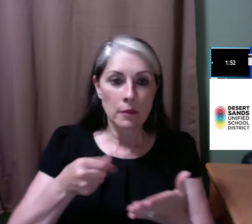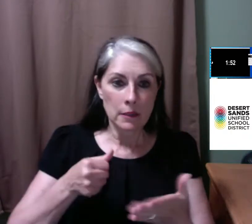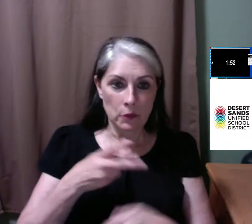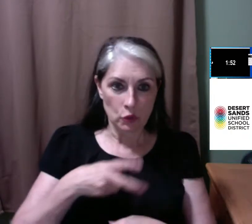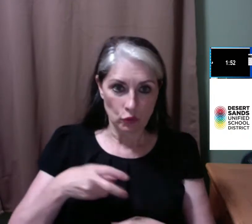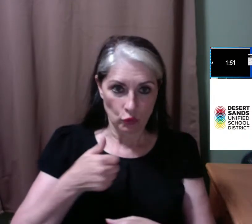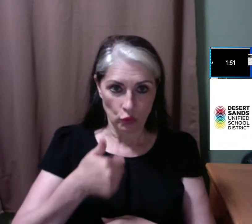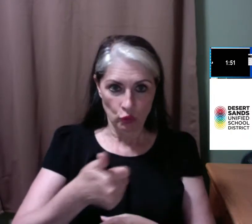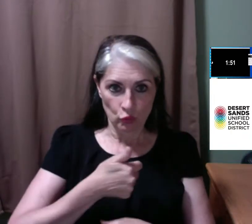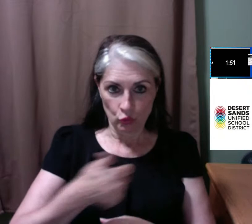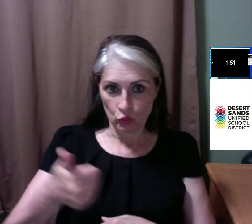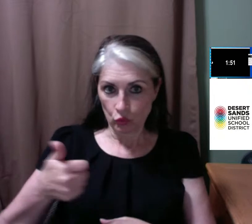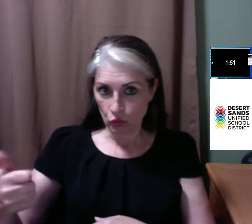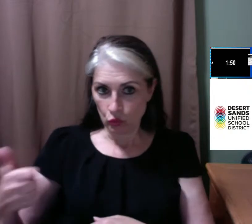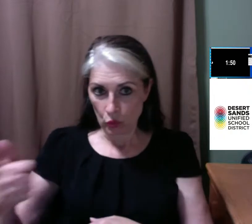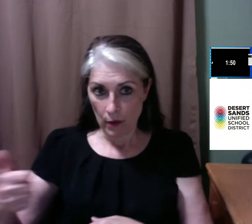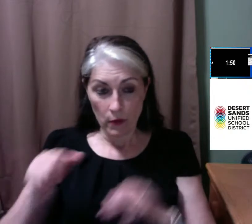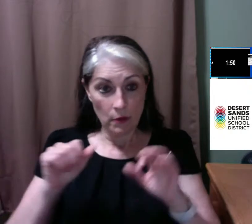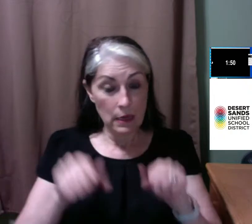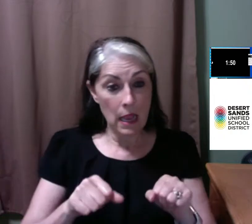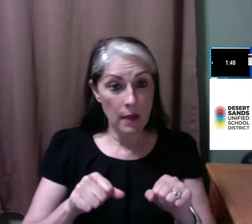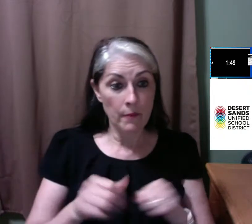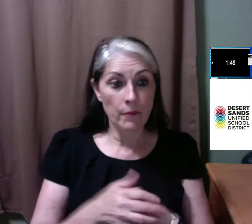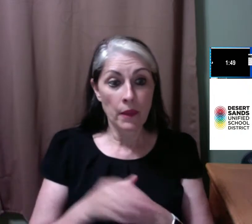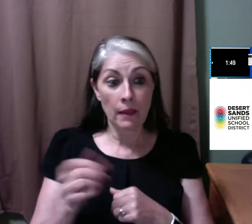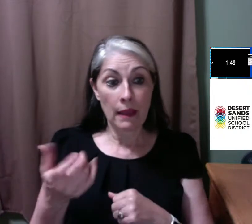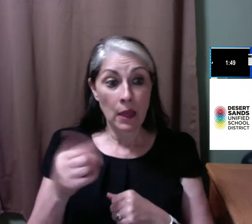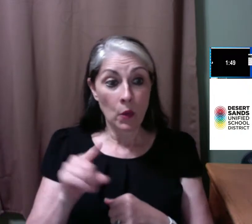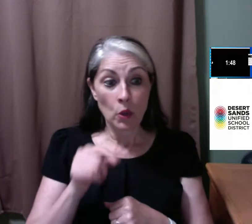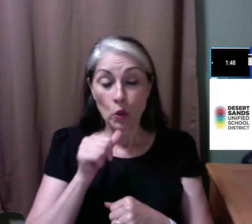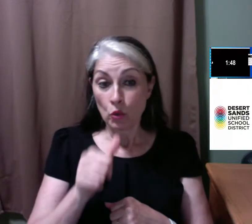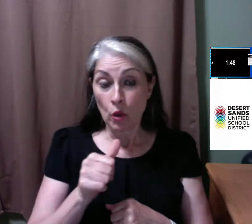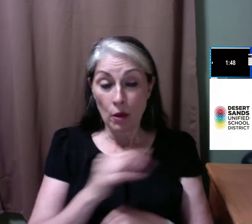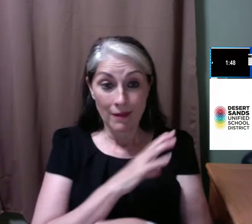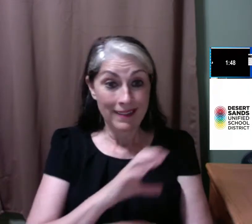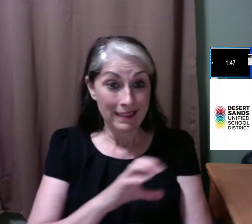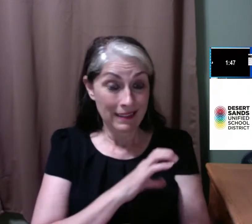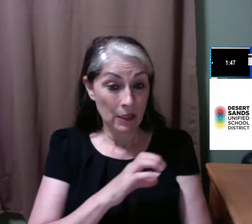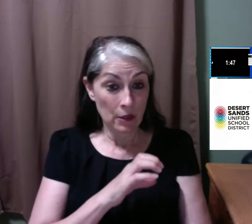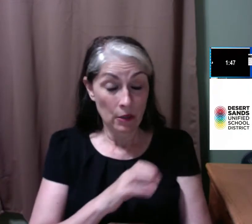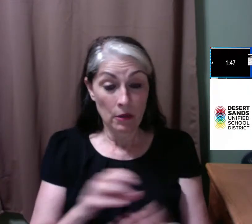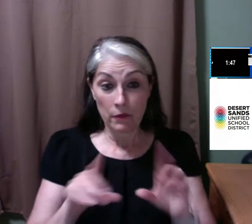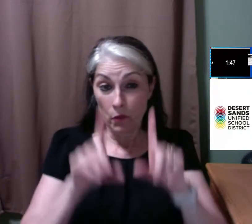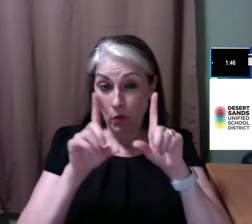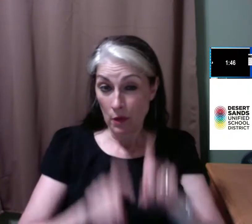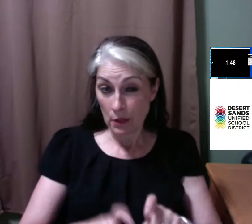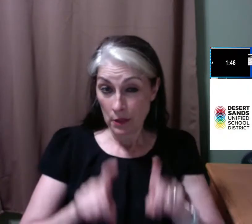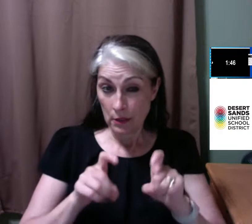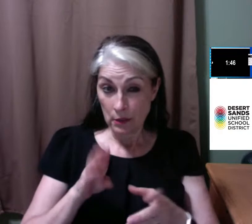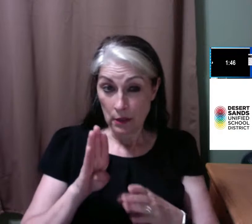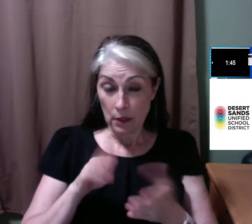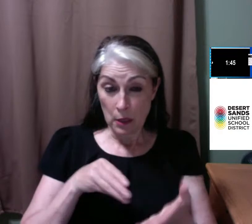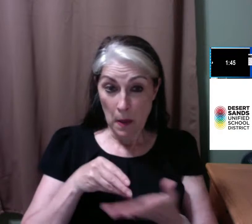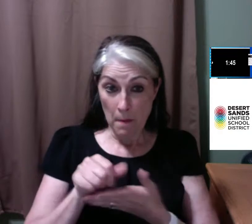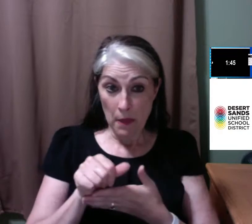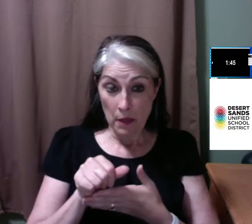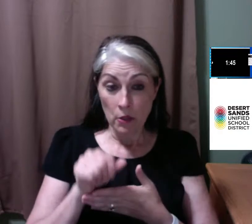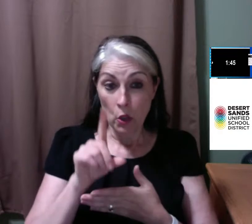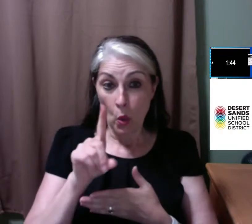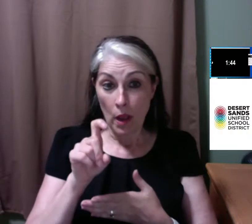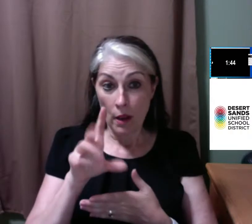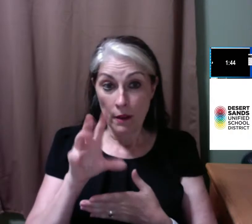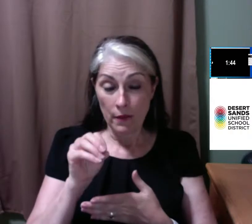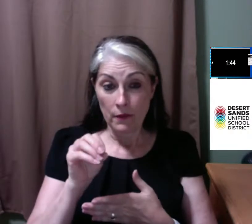school to school. For anybody who's not clinical, one intake assessment will be billed approximately 150 minutes,